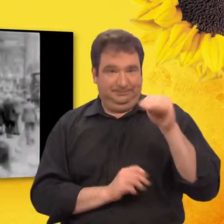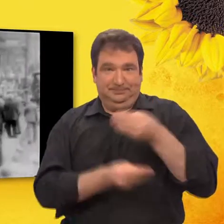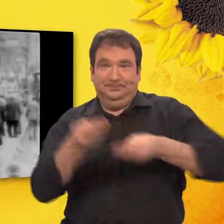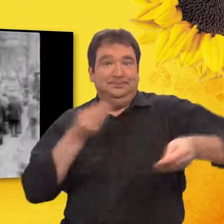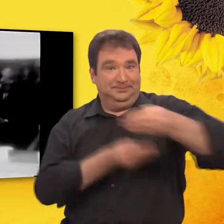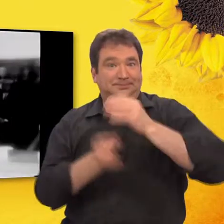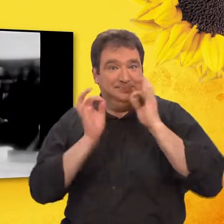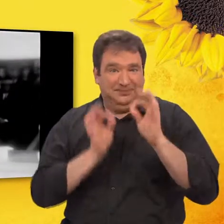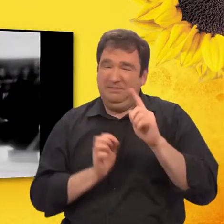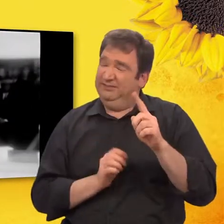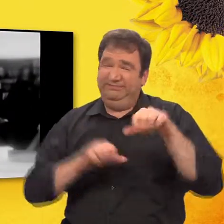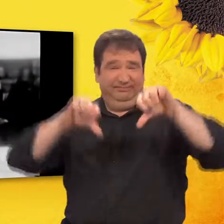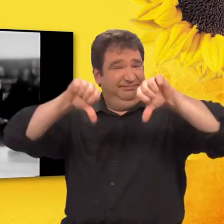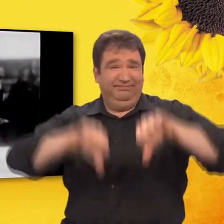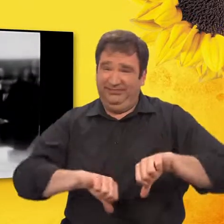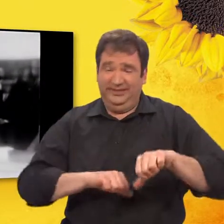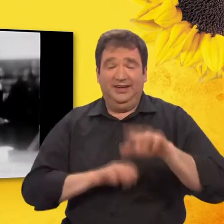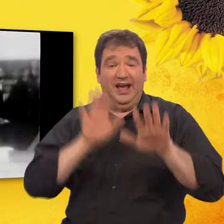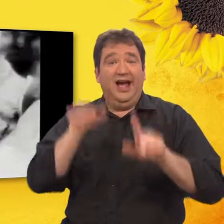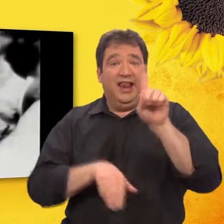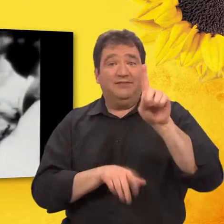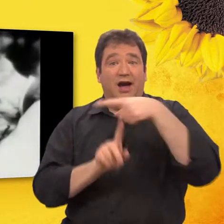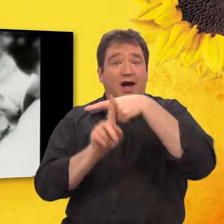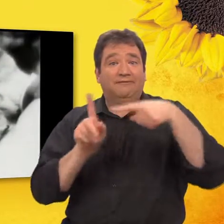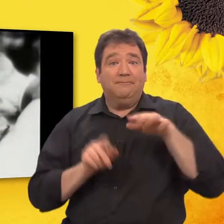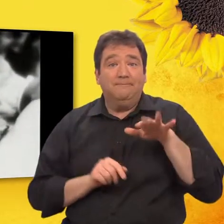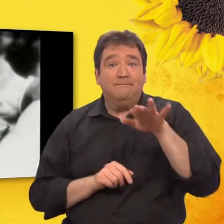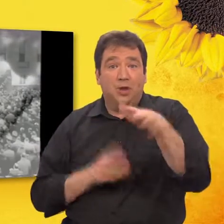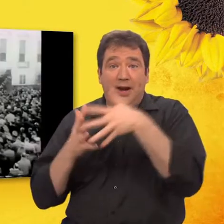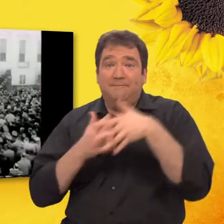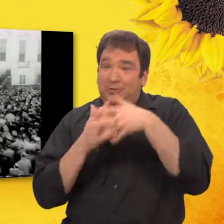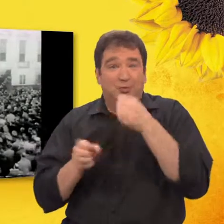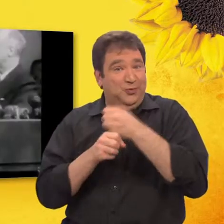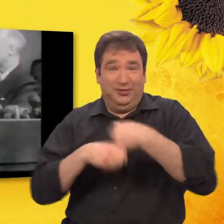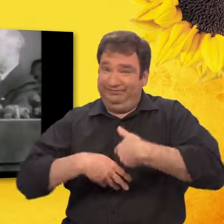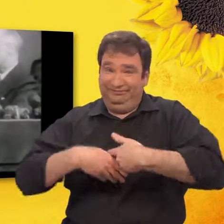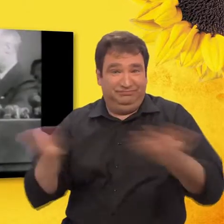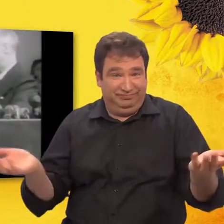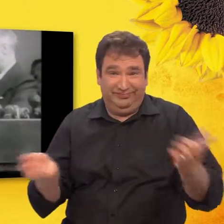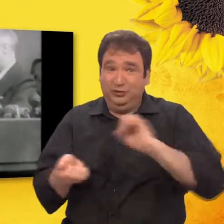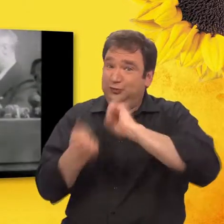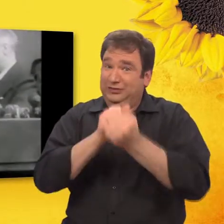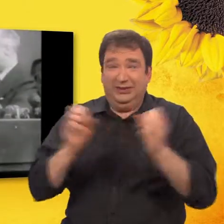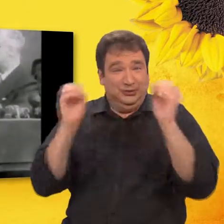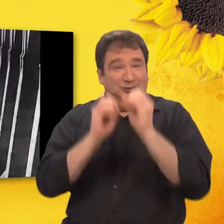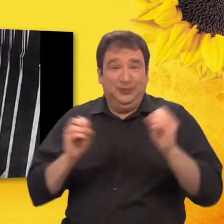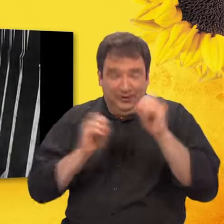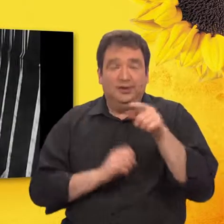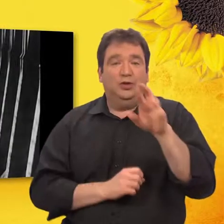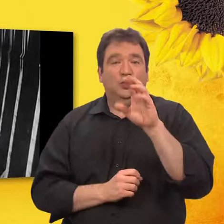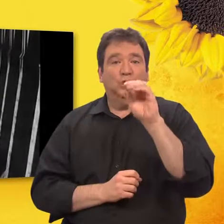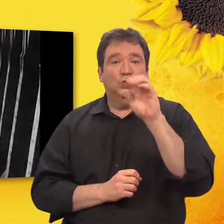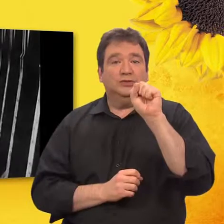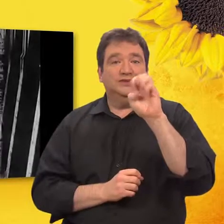good as 11.5 million Americans lost their jobs. And nothing changed until Roosevelt's election and